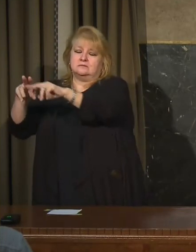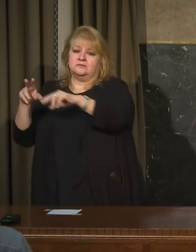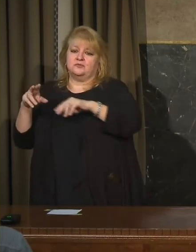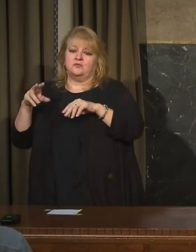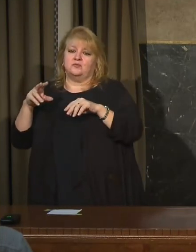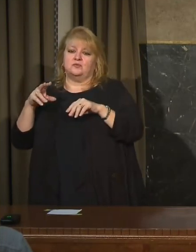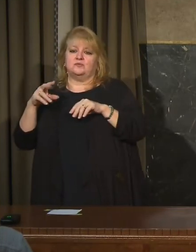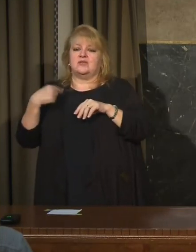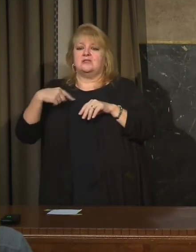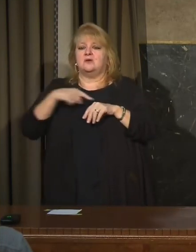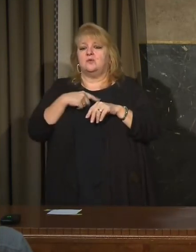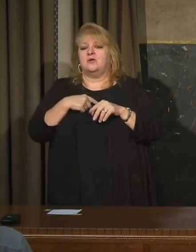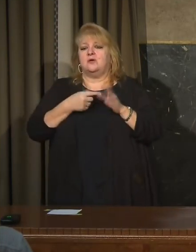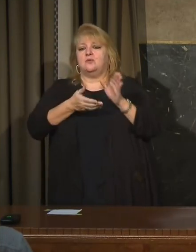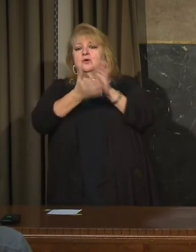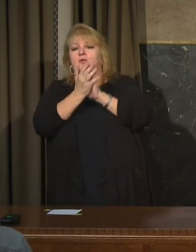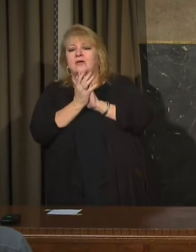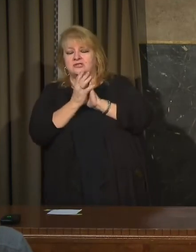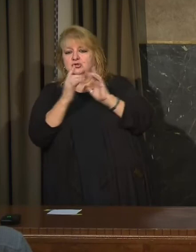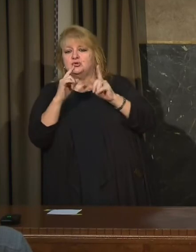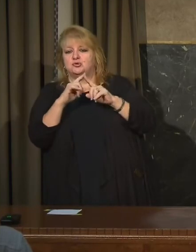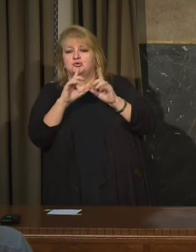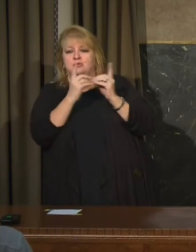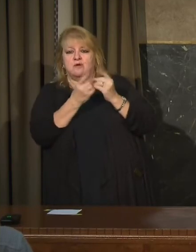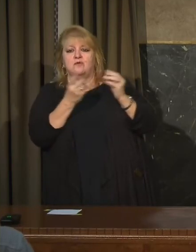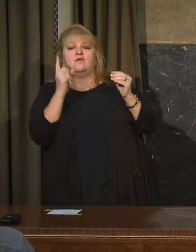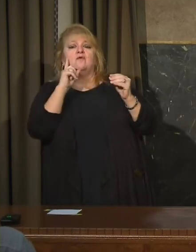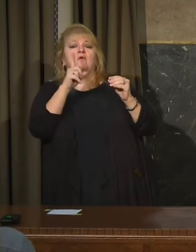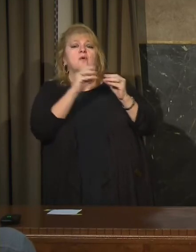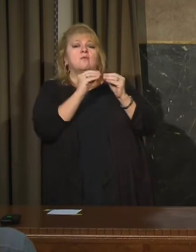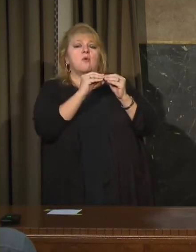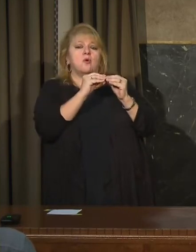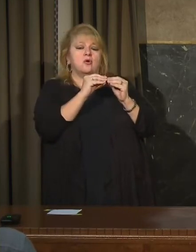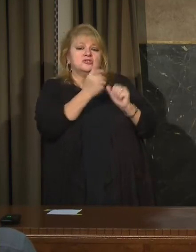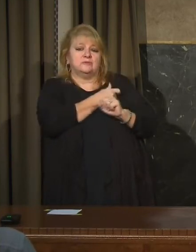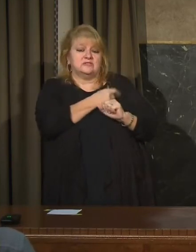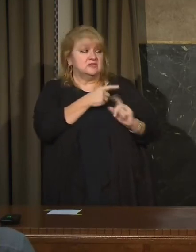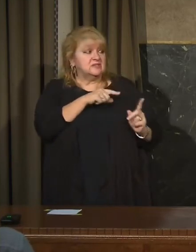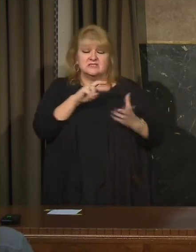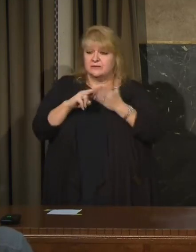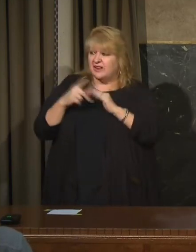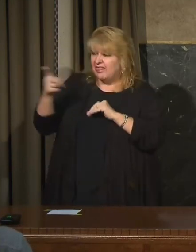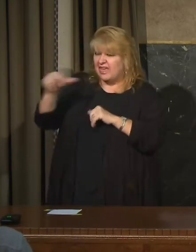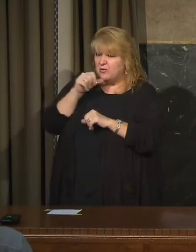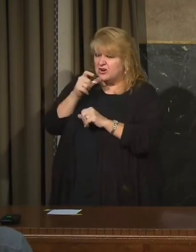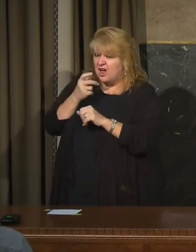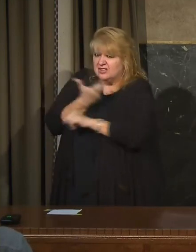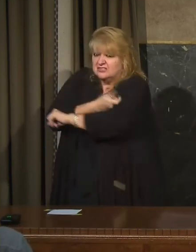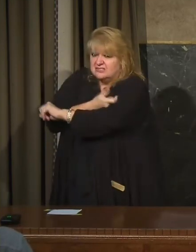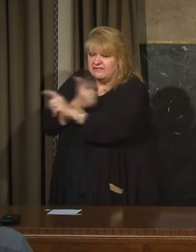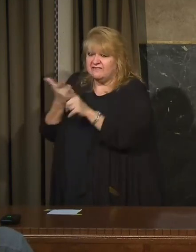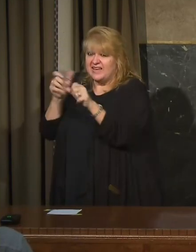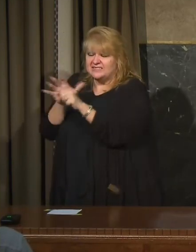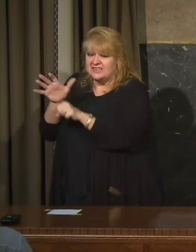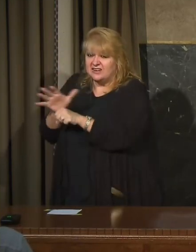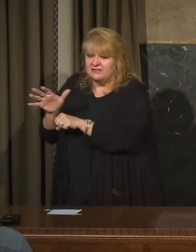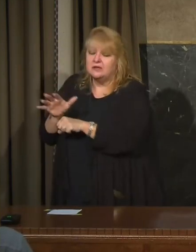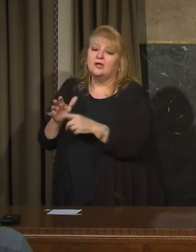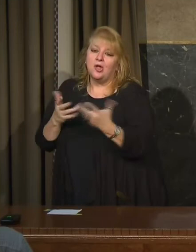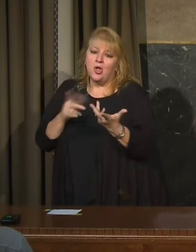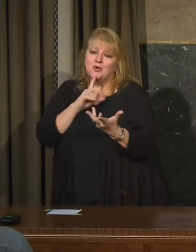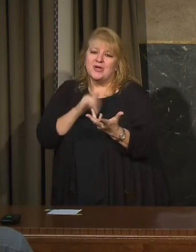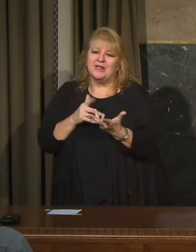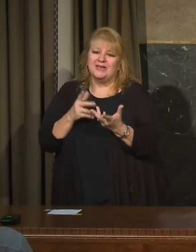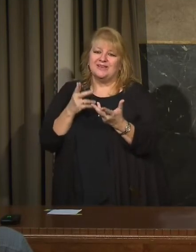re-request to the department to get subsequent shipments. Was this because, like, they weren't using it fast enough? I think so. I mean, it was tough to predict how quickly it was